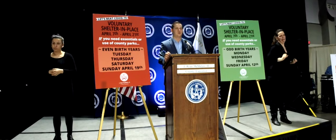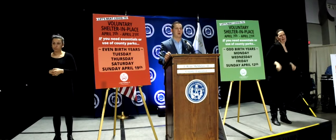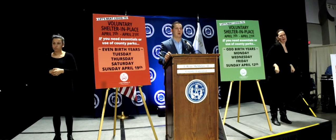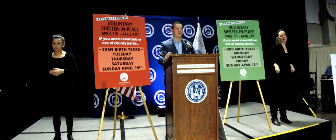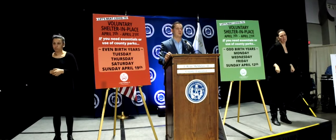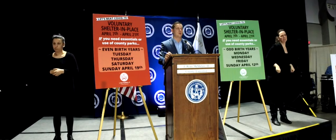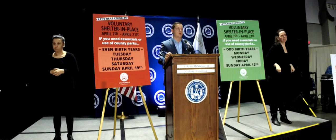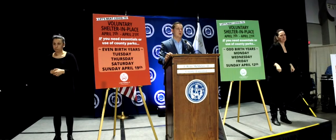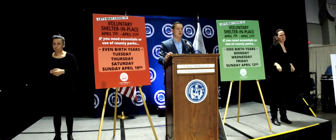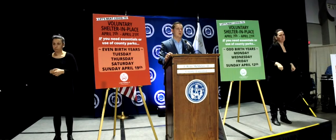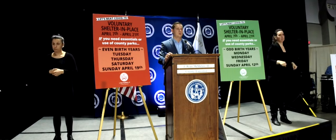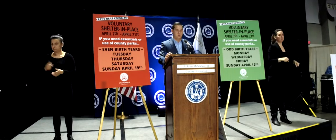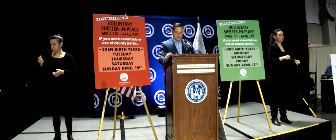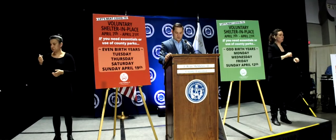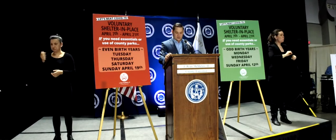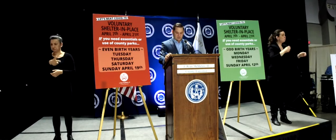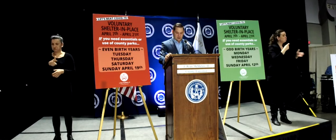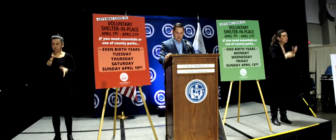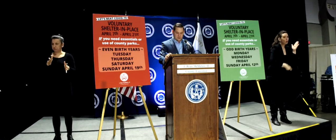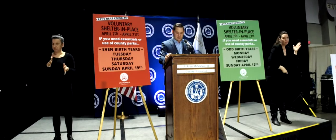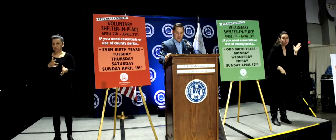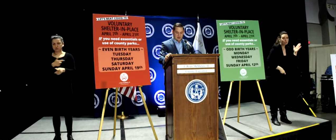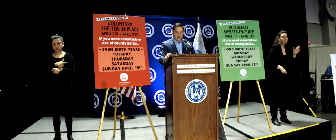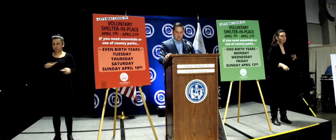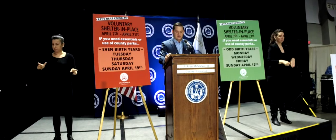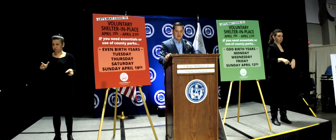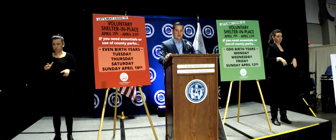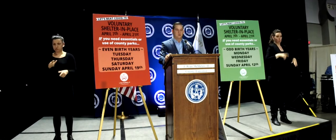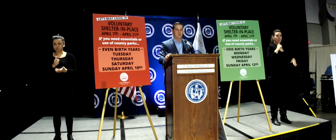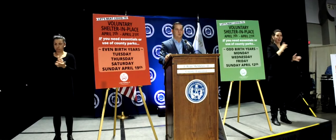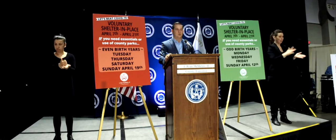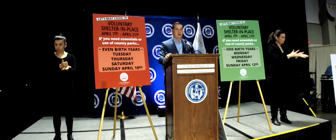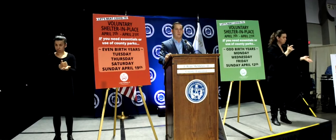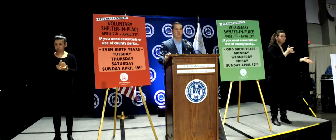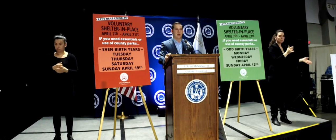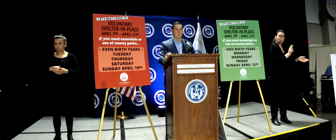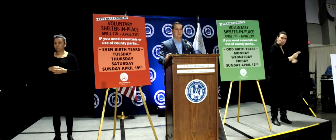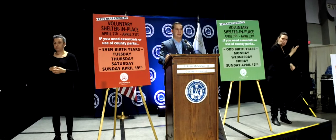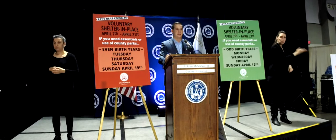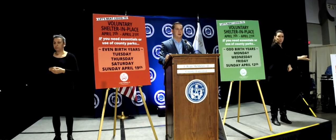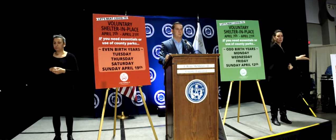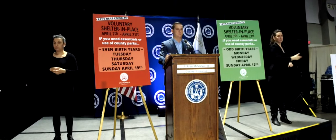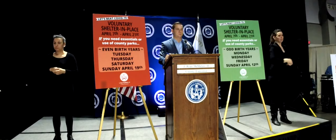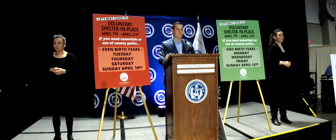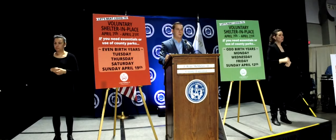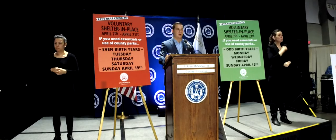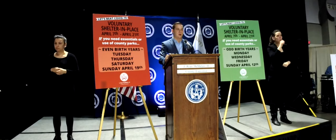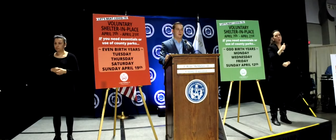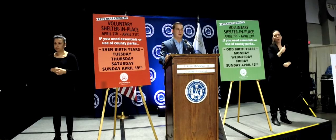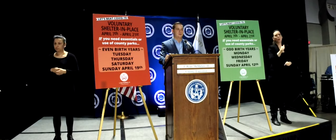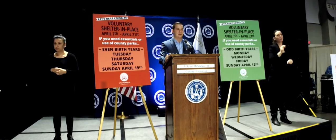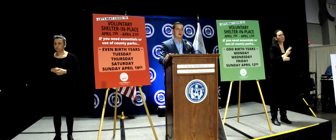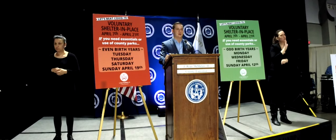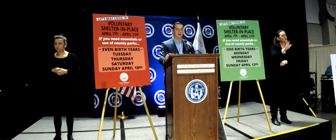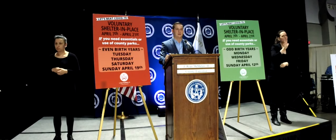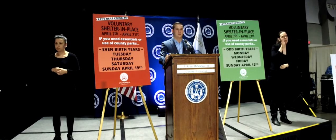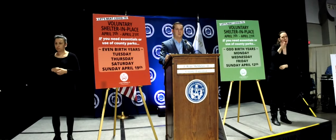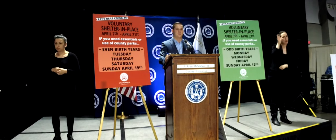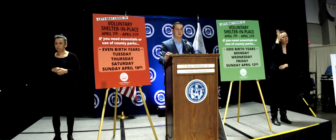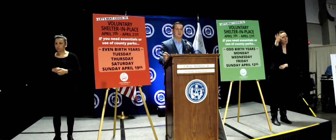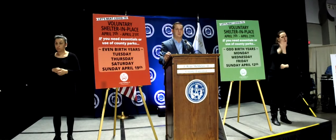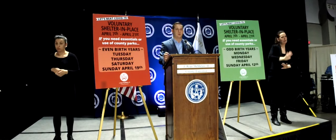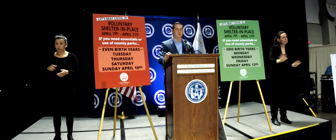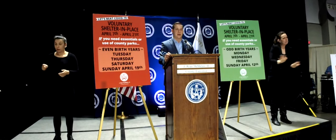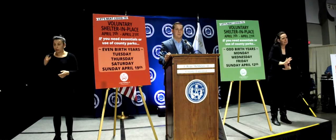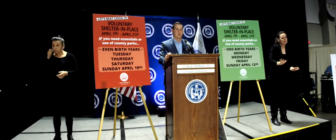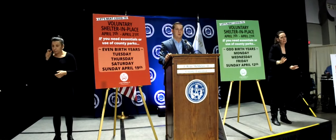you free of charge. So please take advantage of that. Let's not use grandma and grandpa's daycare. It's not a good idea. We've